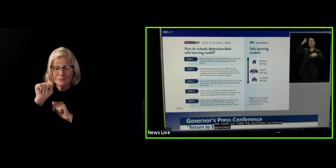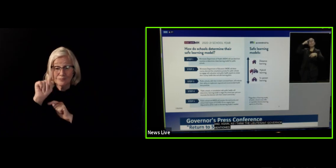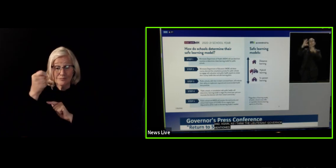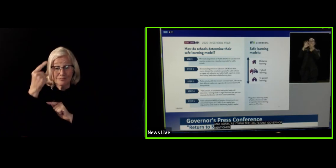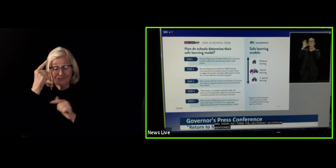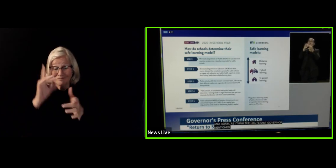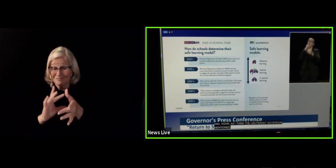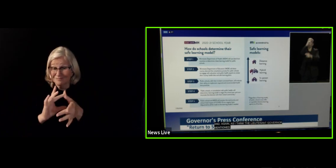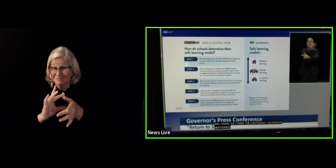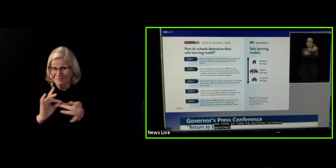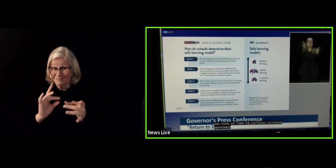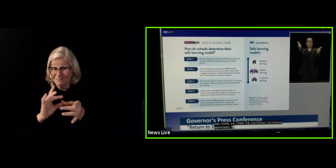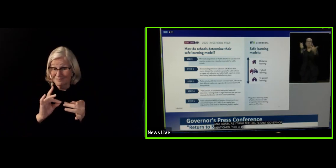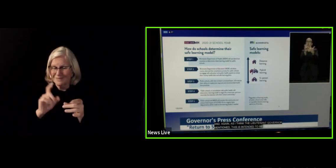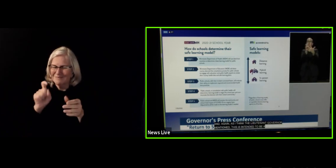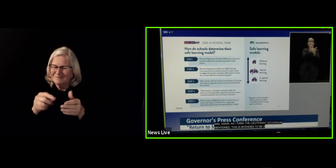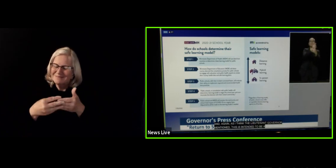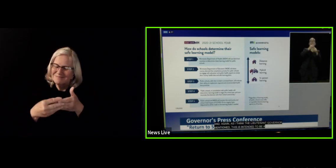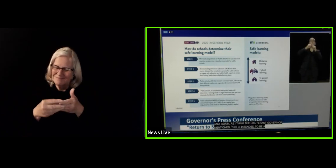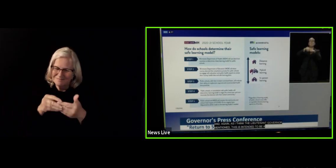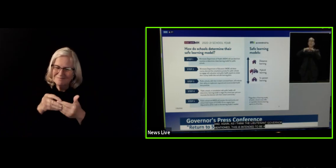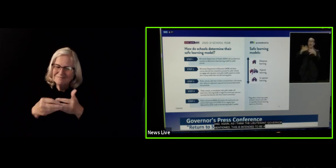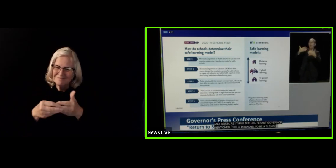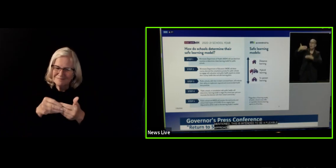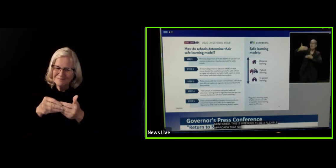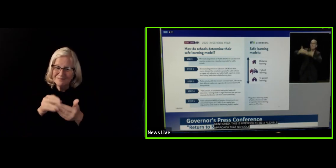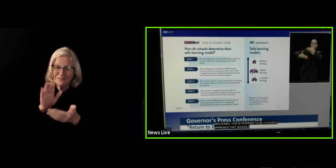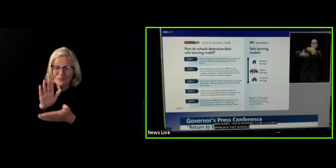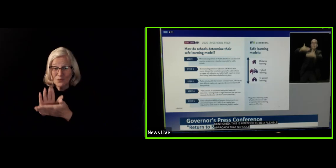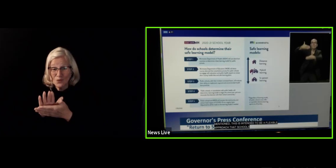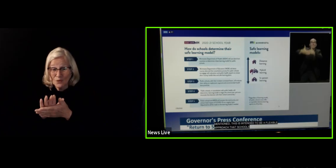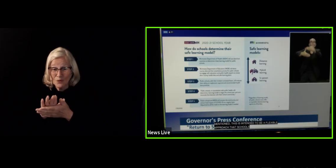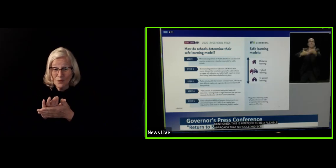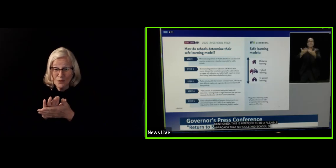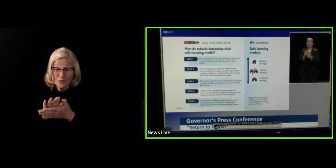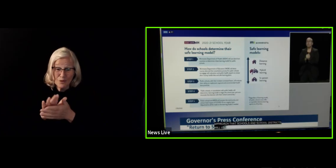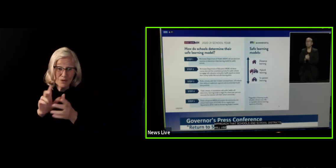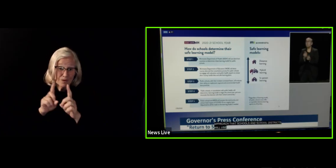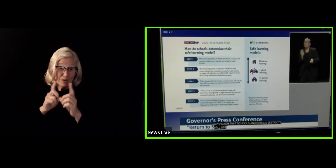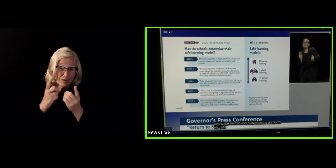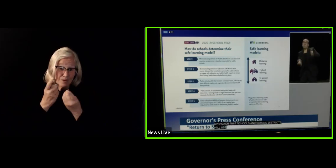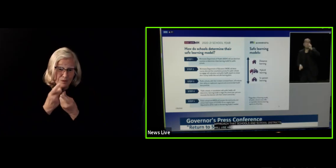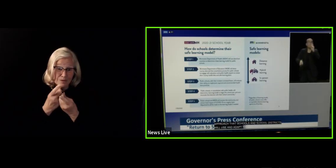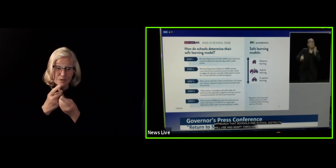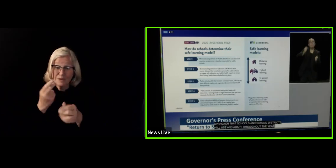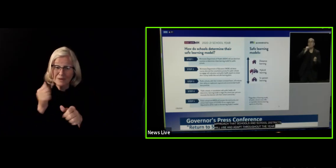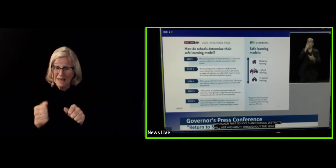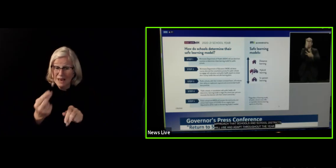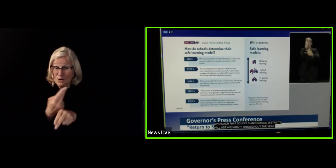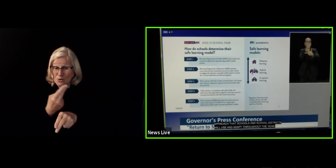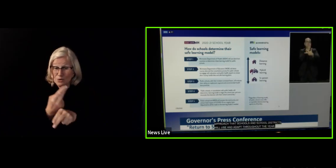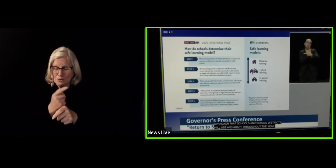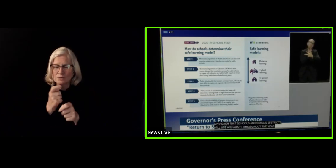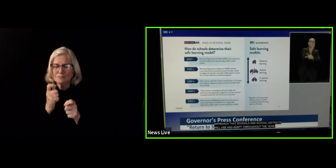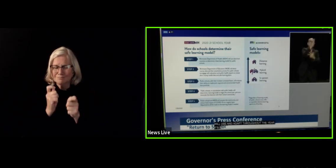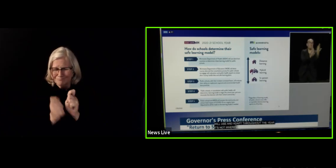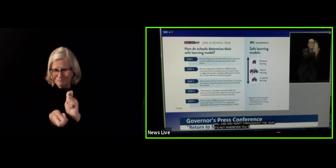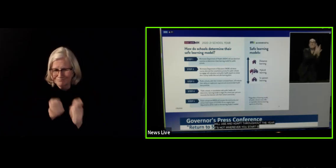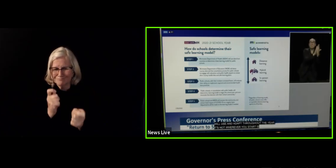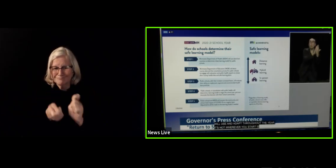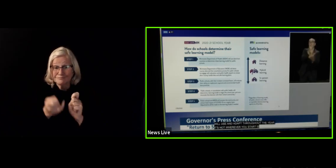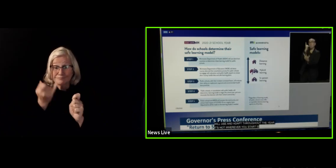that schools and school districts will use and adapt throughout the year. It's not wherever you start is where you stay. The virus will